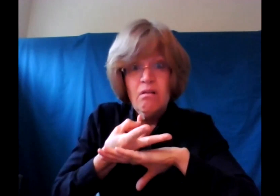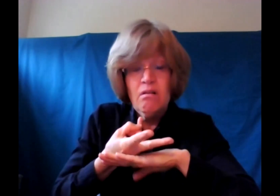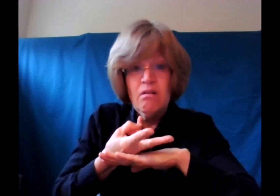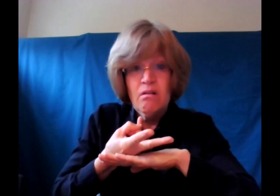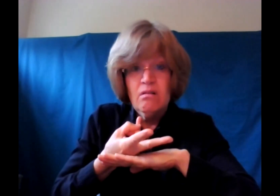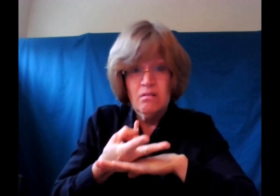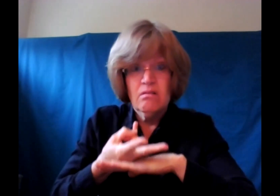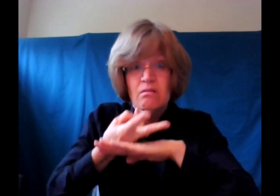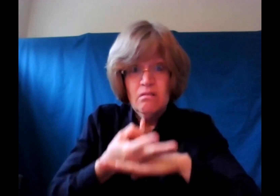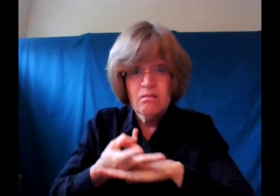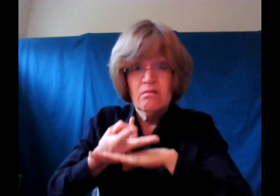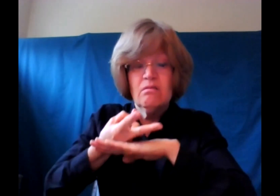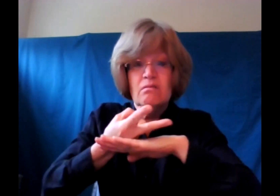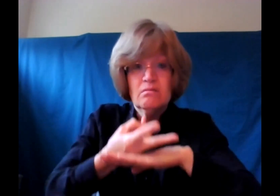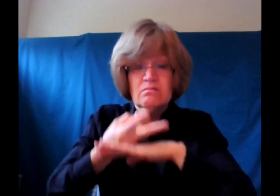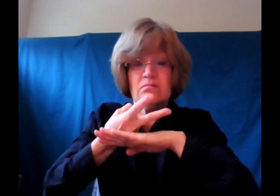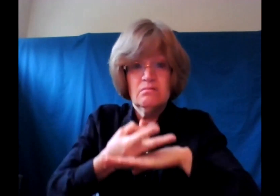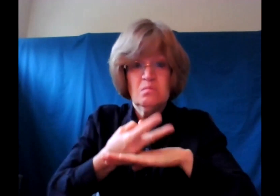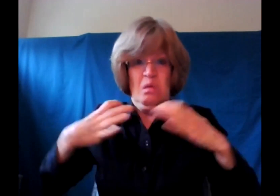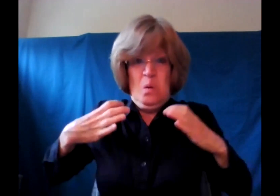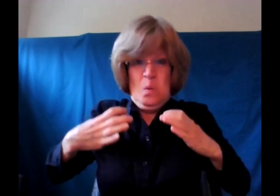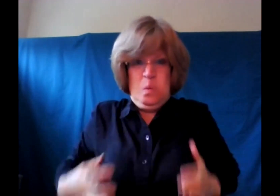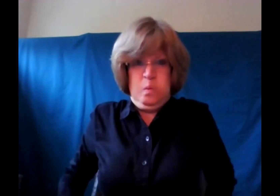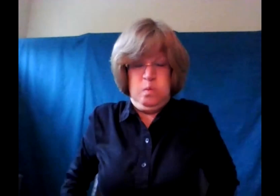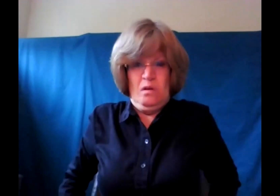his back in this apparatus.